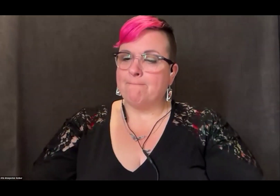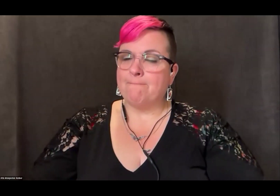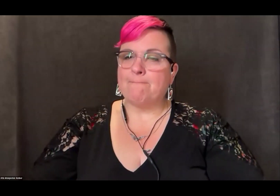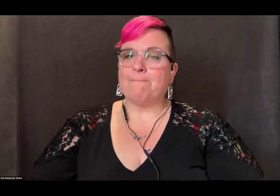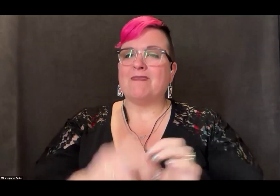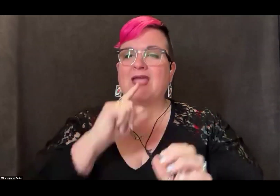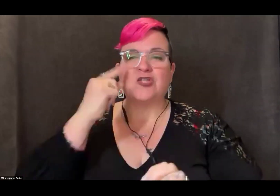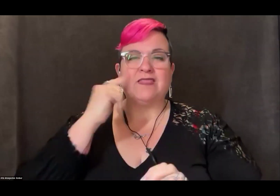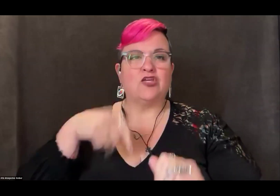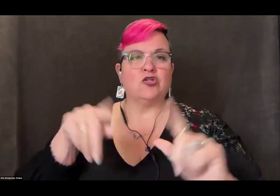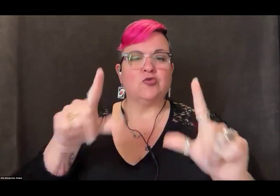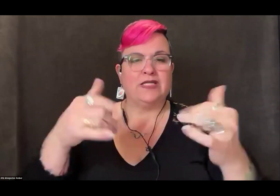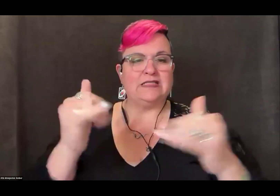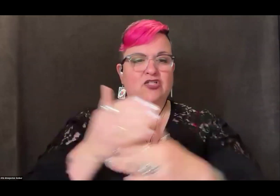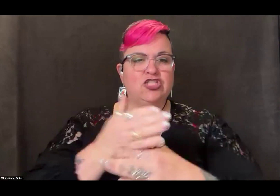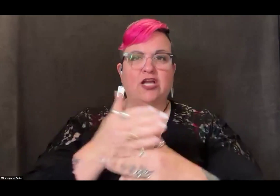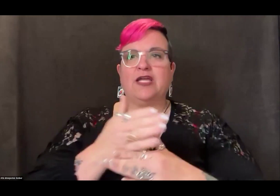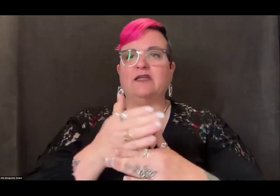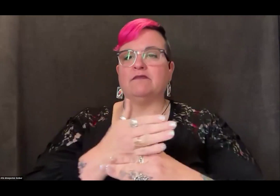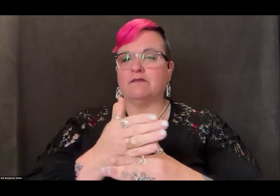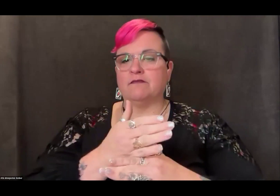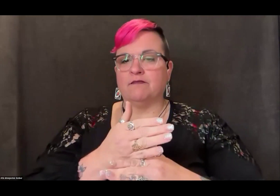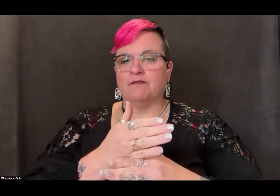Julie, I think your screen is still sharing.